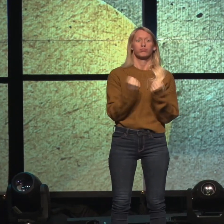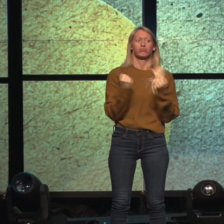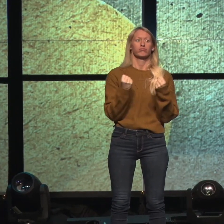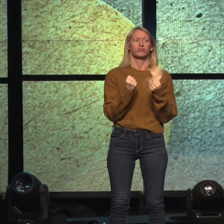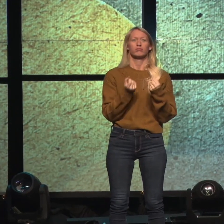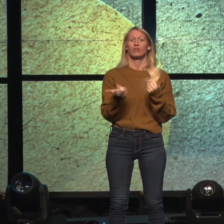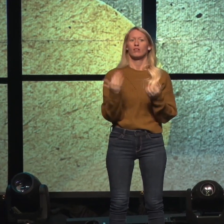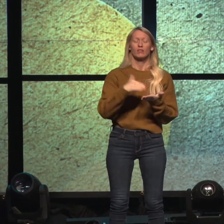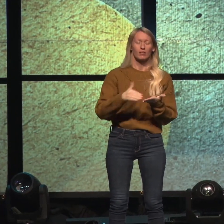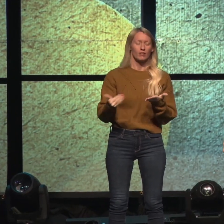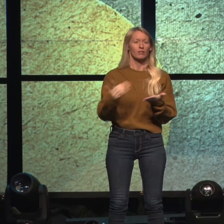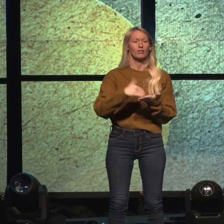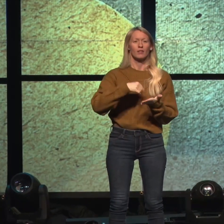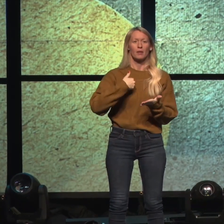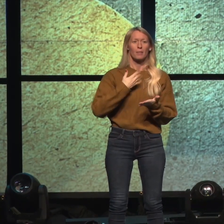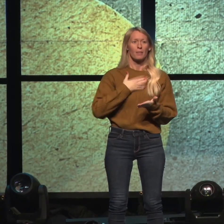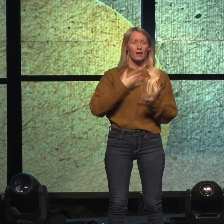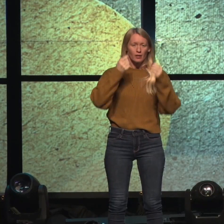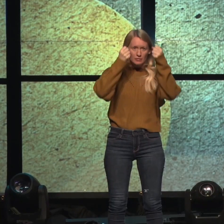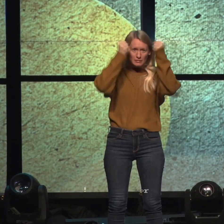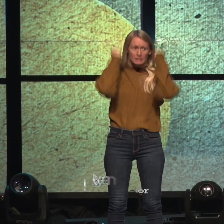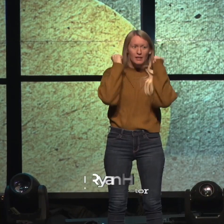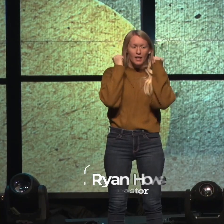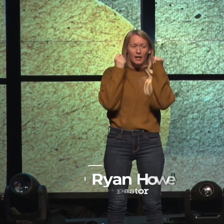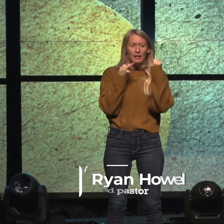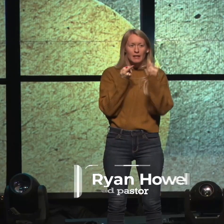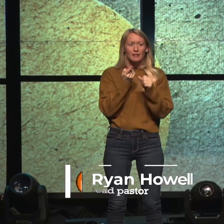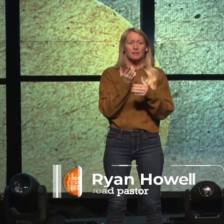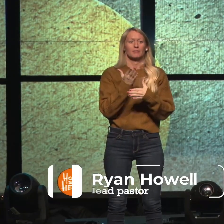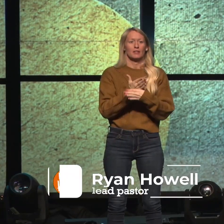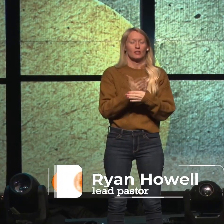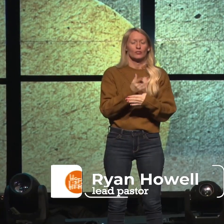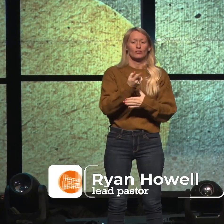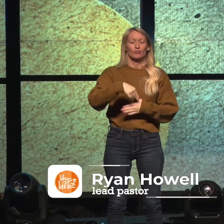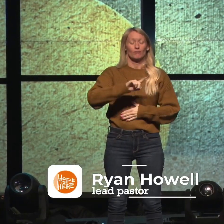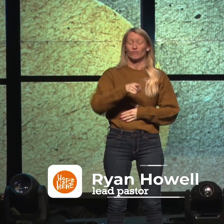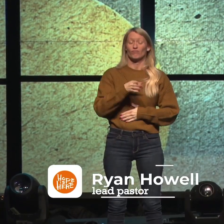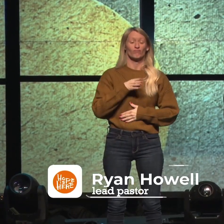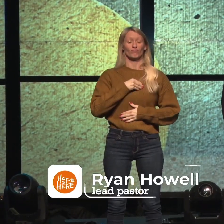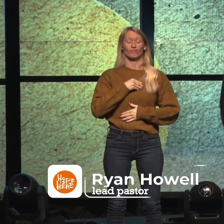So if my stocking hat bothers you, deal with it.